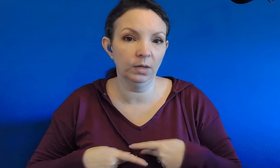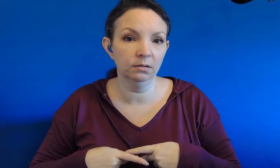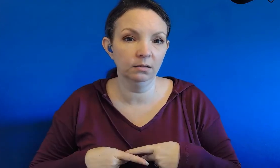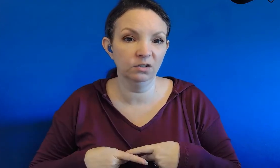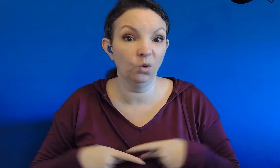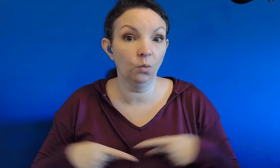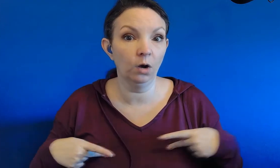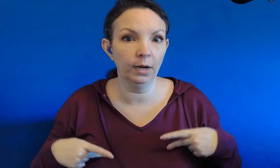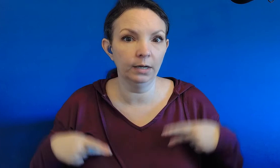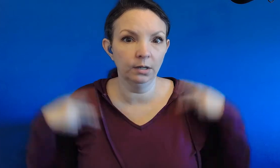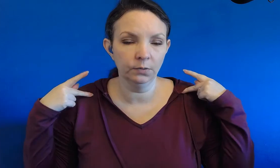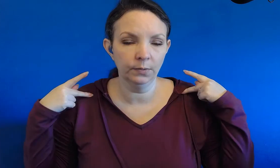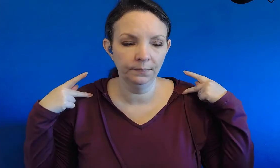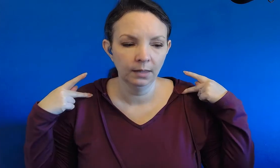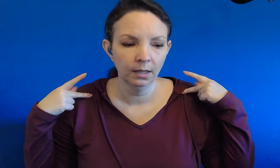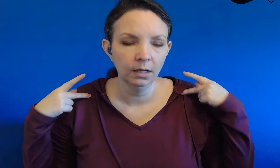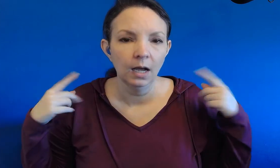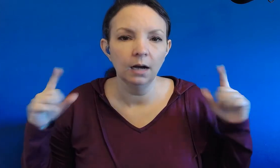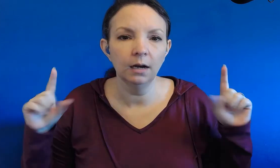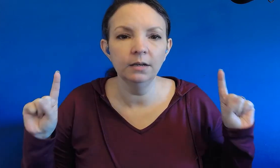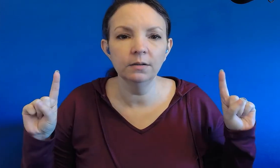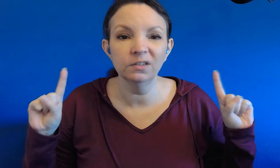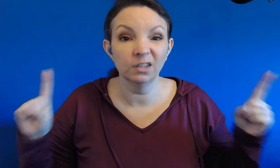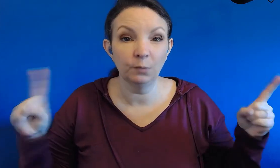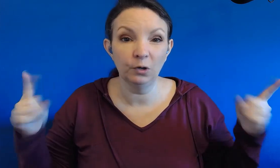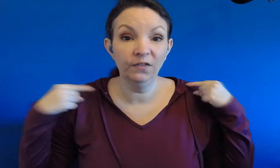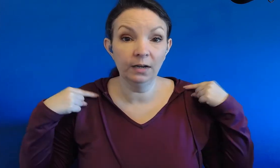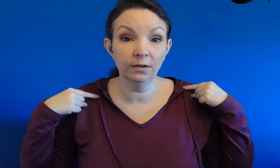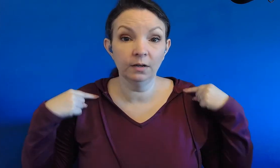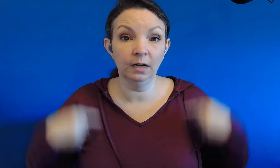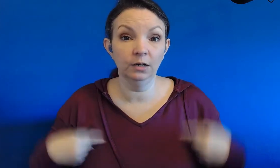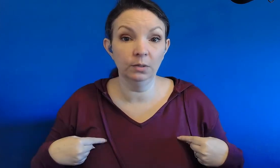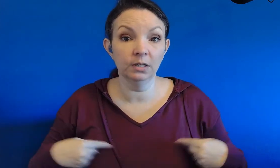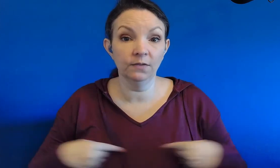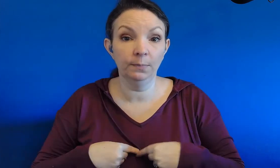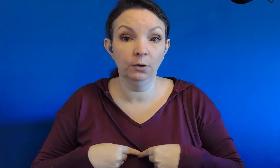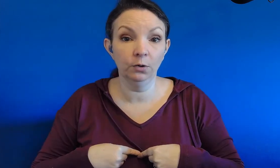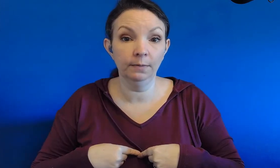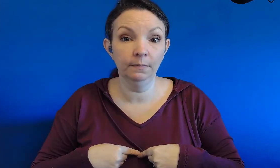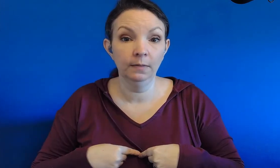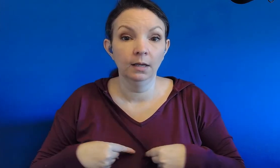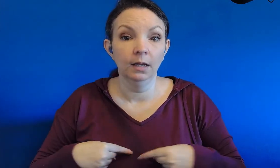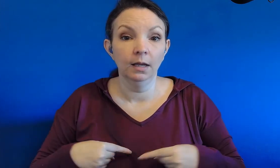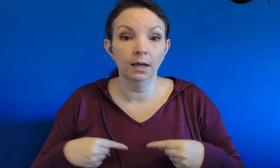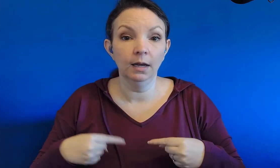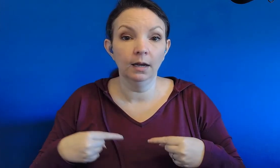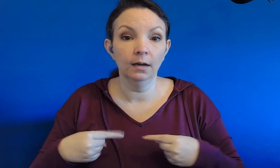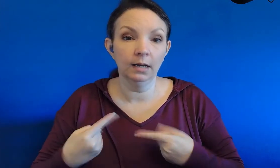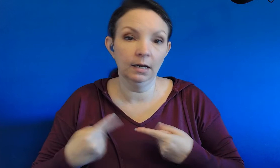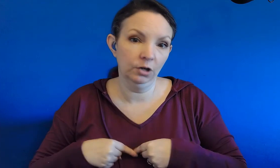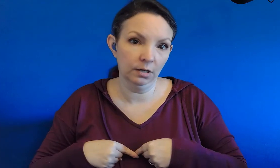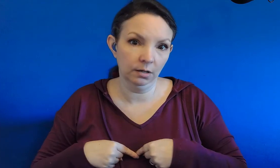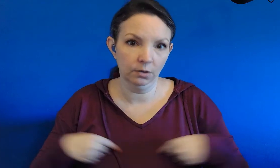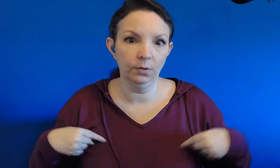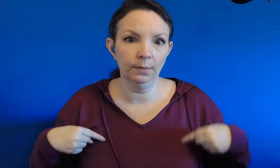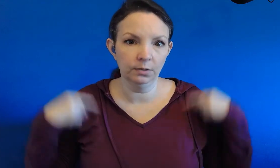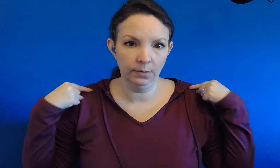no wrong way to this one. I use just a pointer finger. I do this for pilgrim, and again, you can also go up this way,